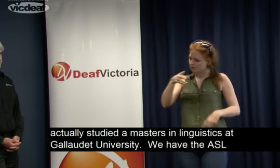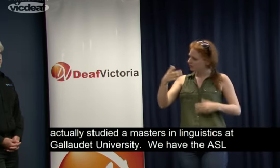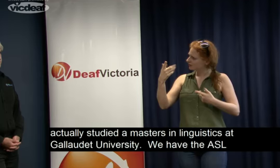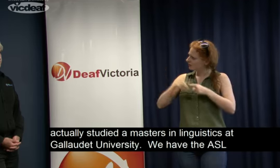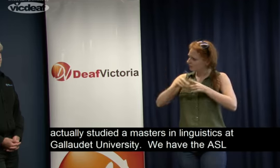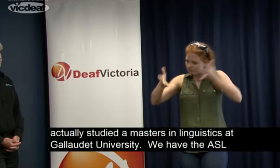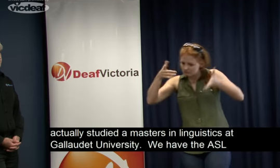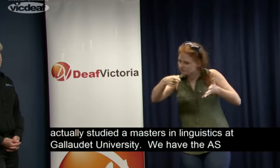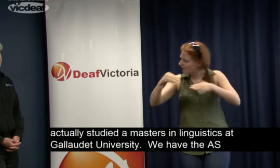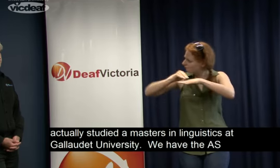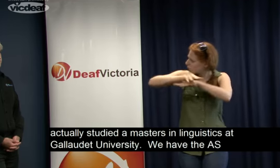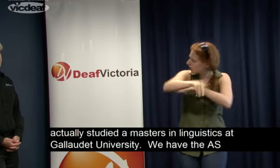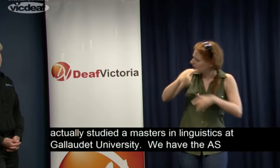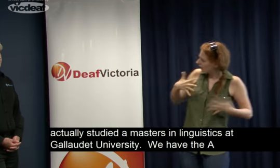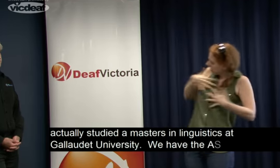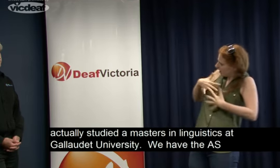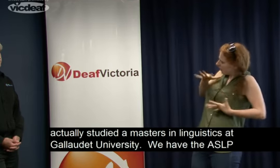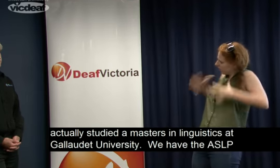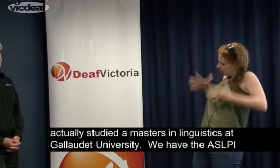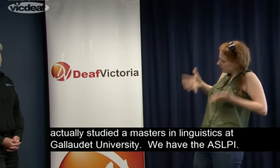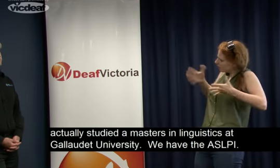assesses, and